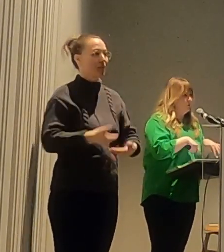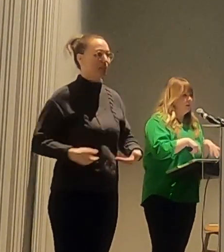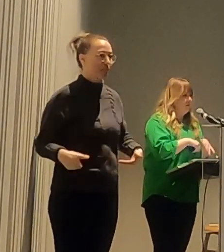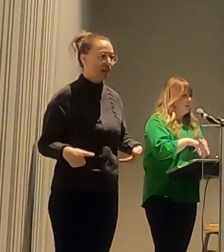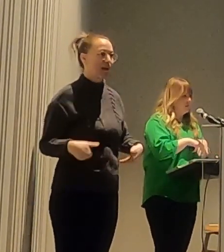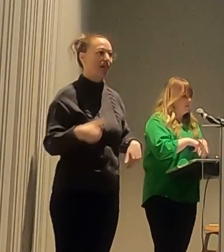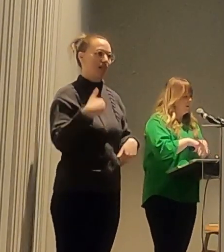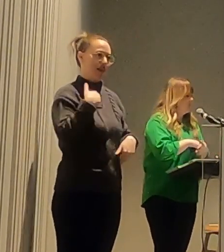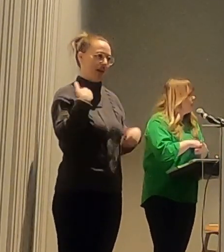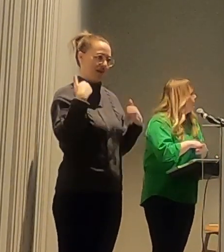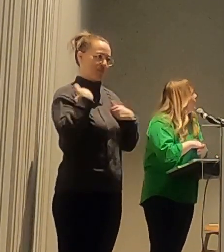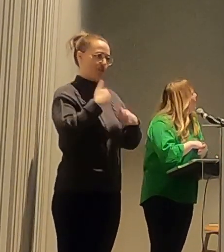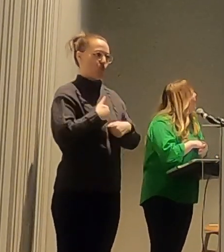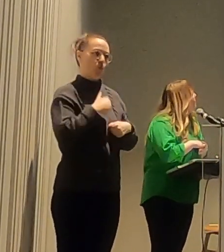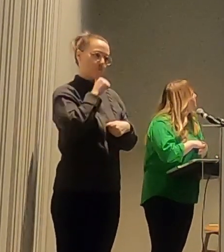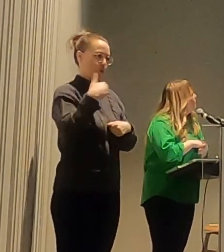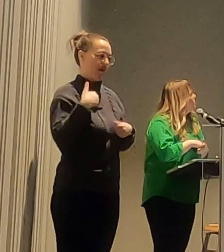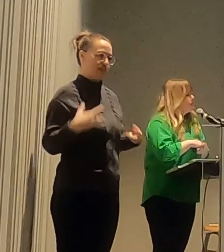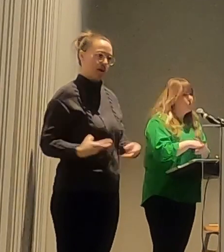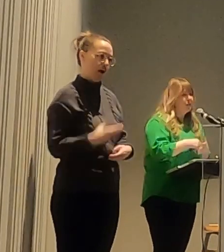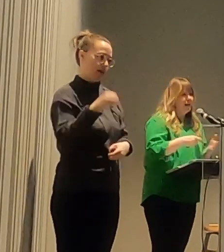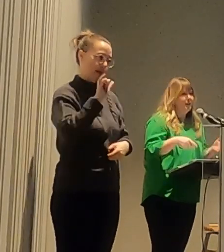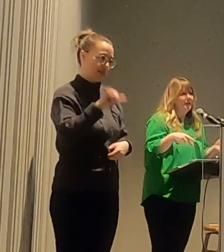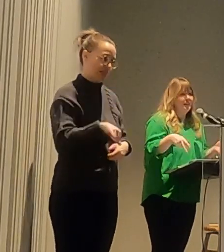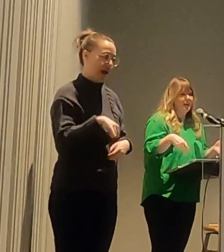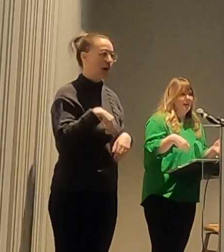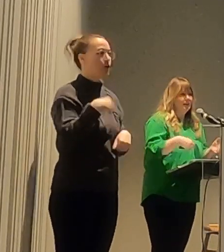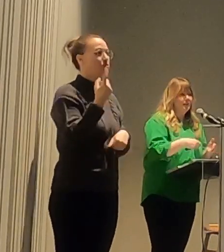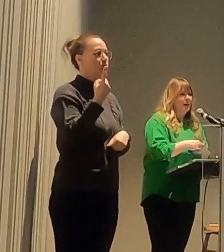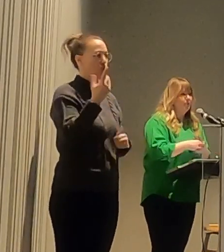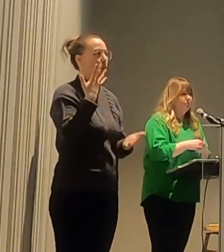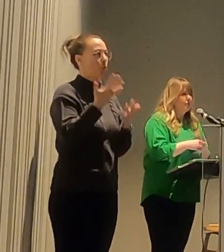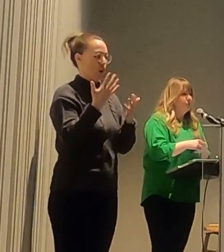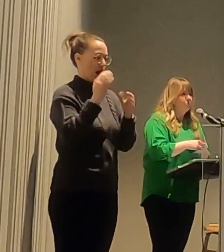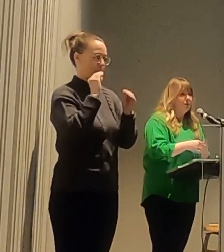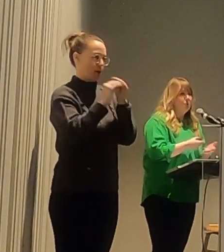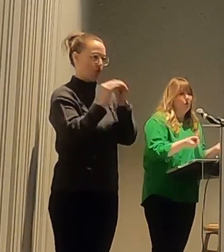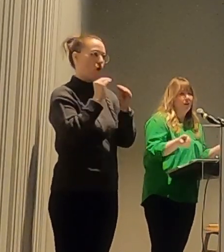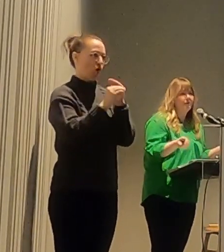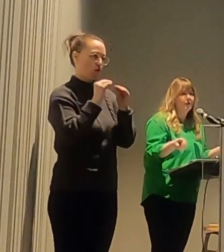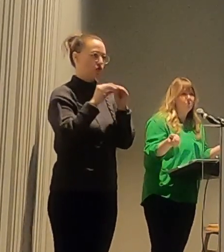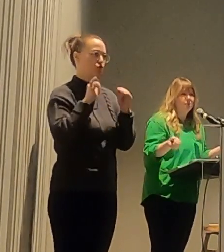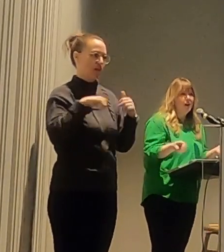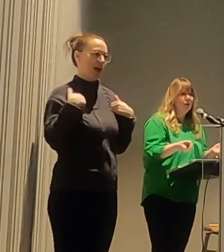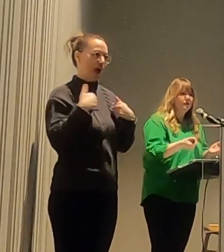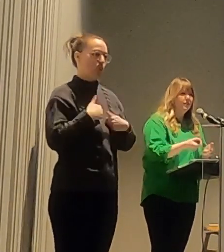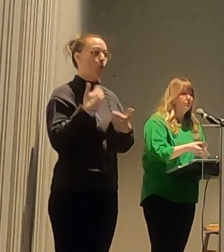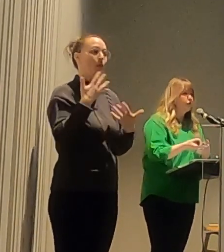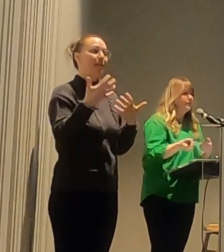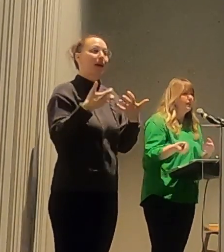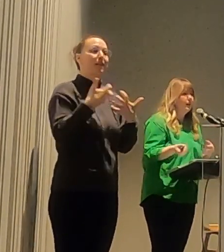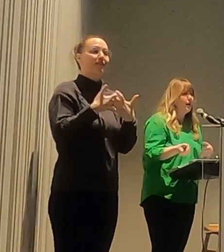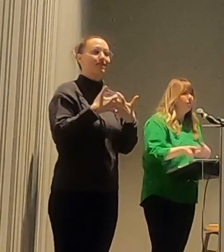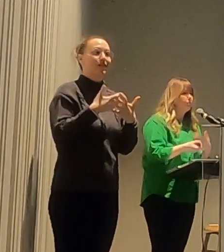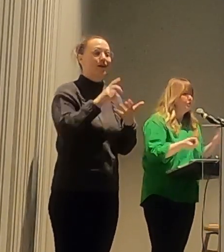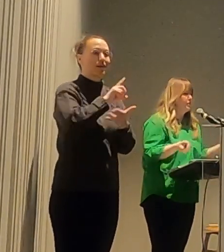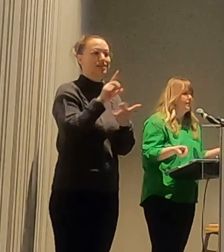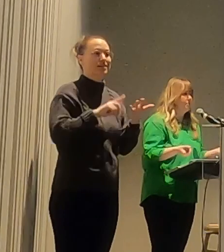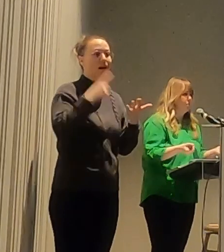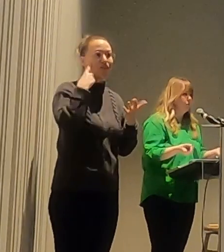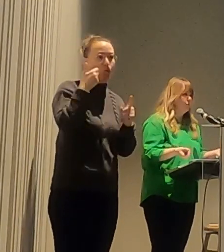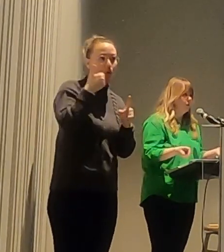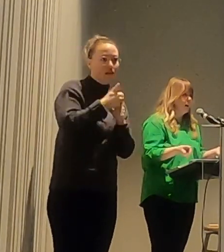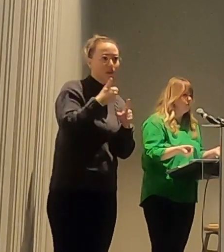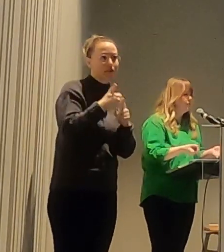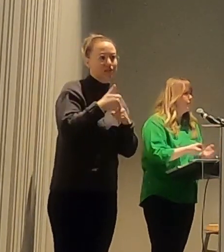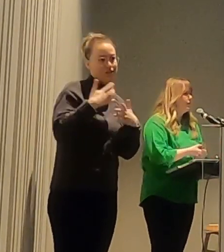aren't robes that fasten like that. And so someone likely did this to maybe wear it for themselves as a dressing gown or just